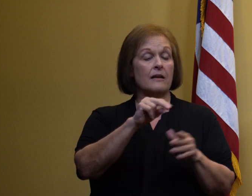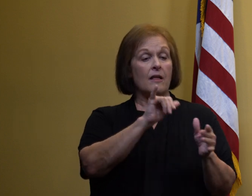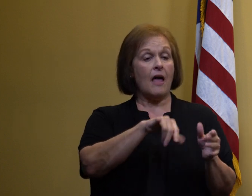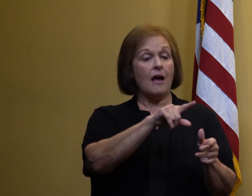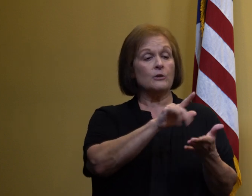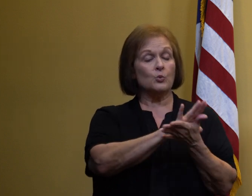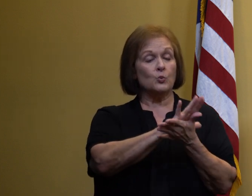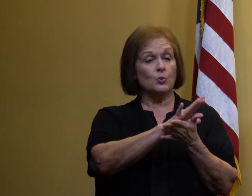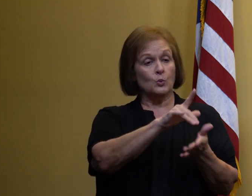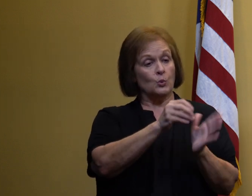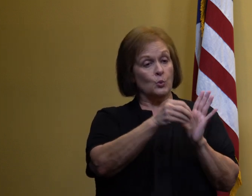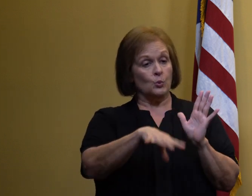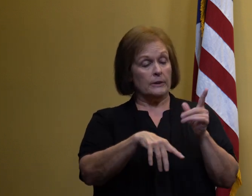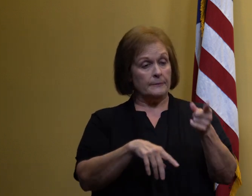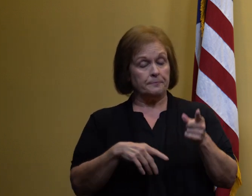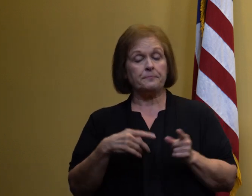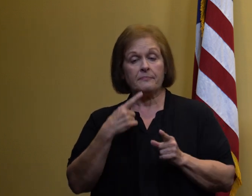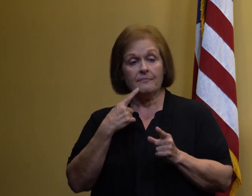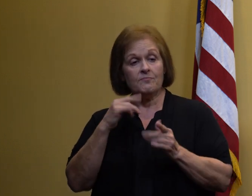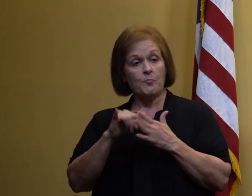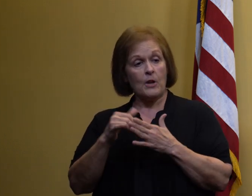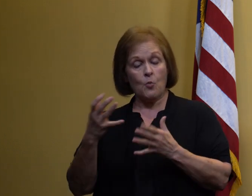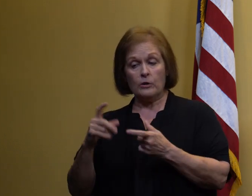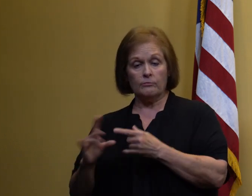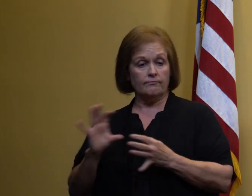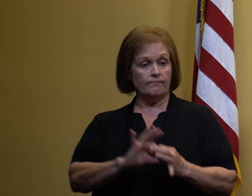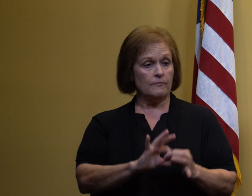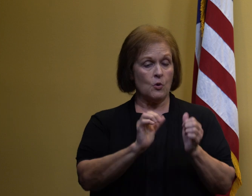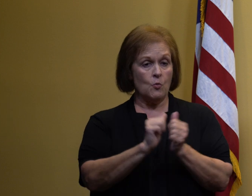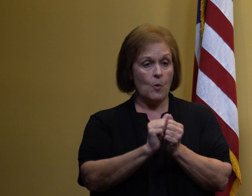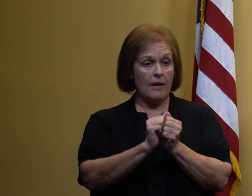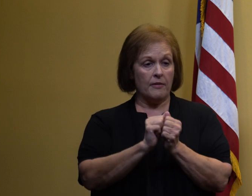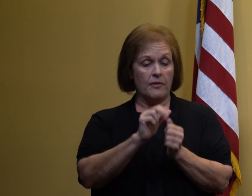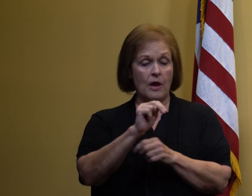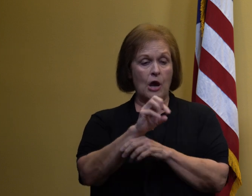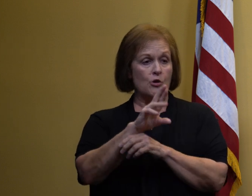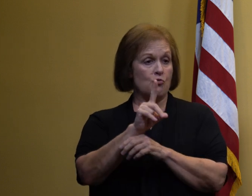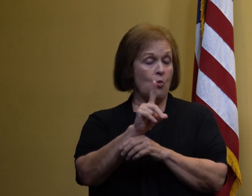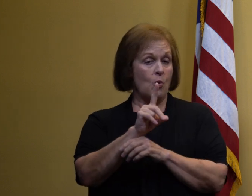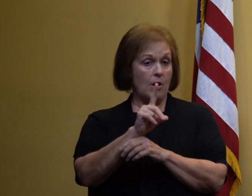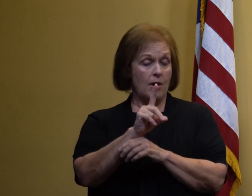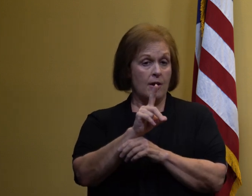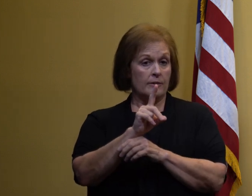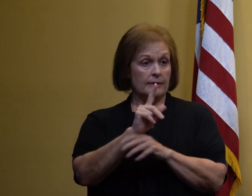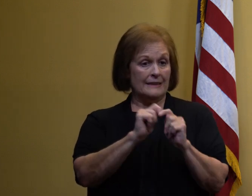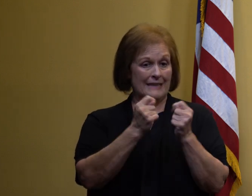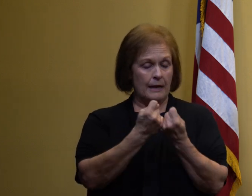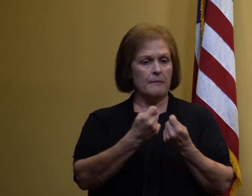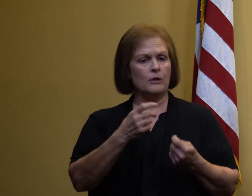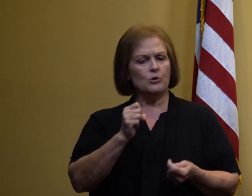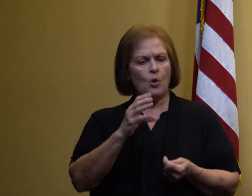Council, then tied them into NORD's Teen Council. And so this is making sure that we're hearing the